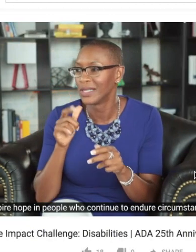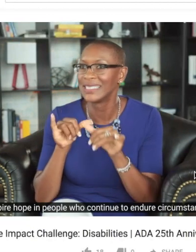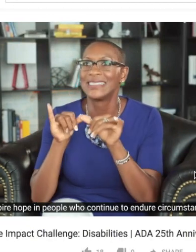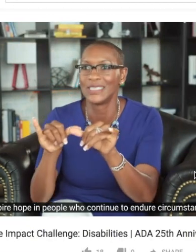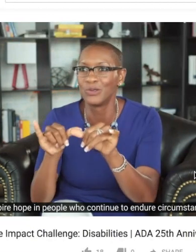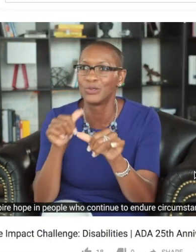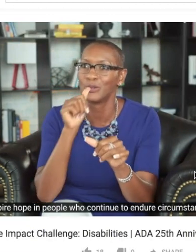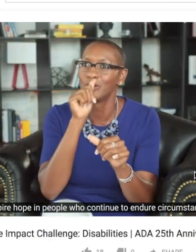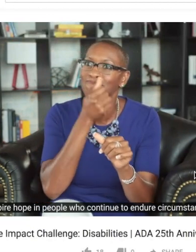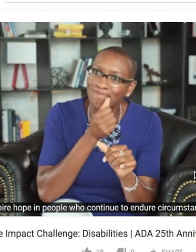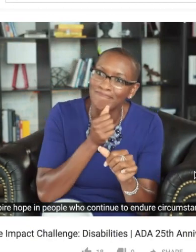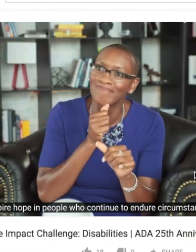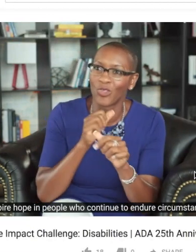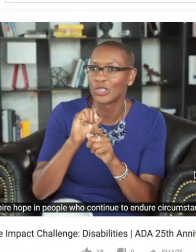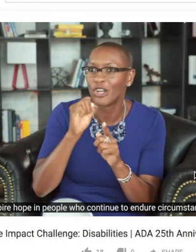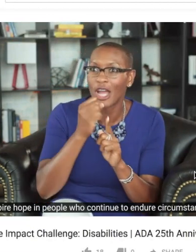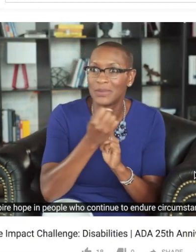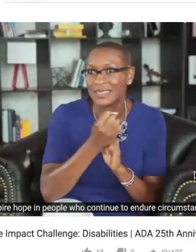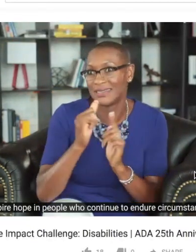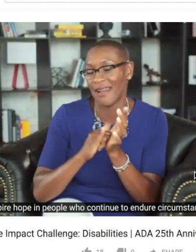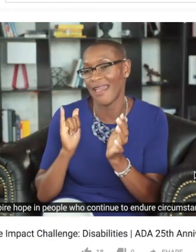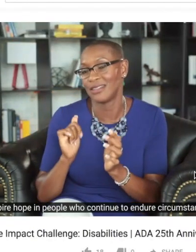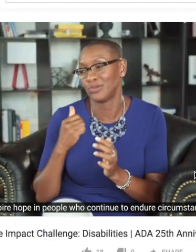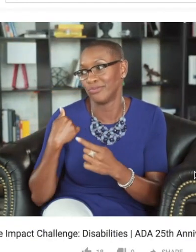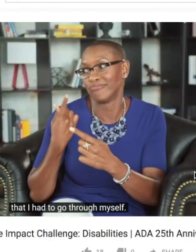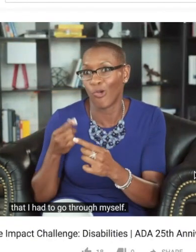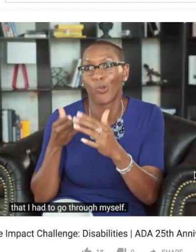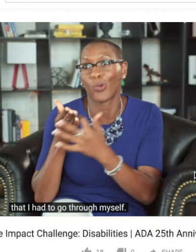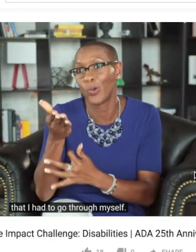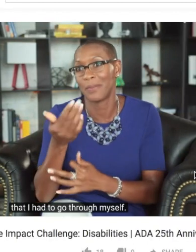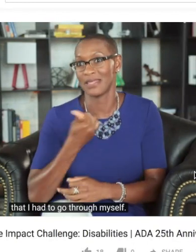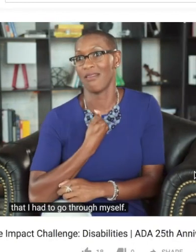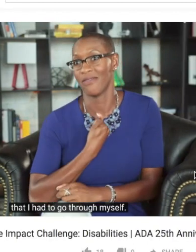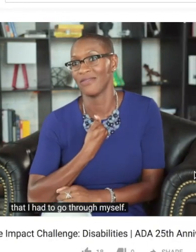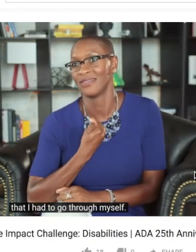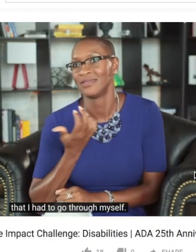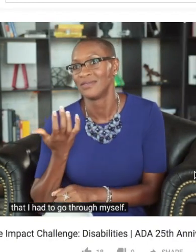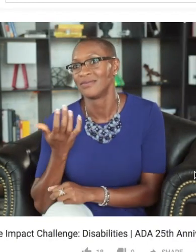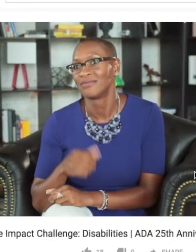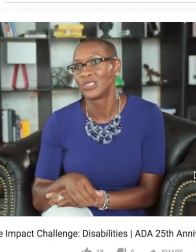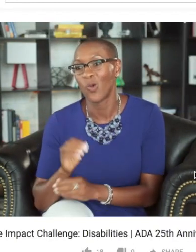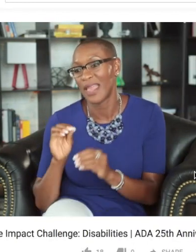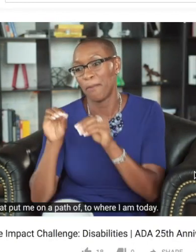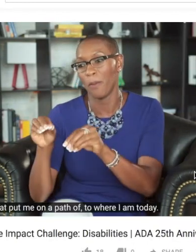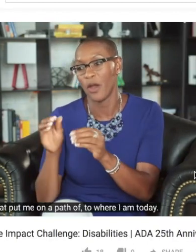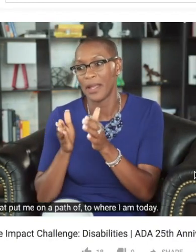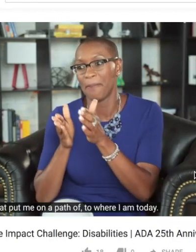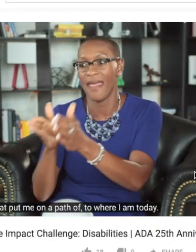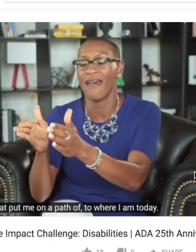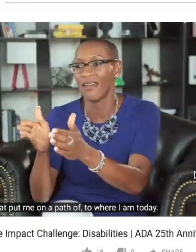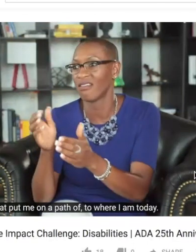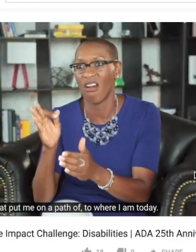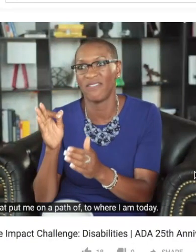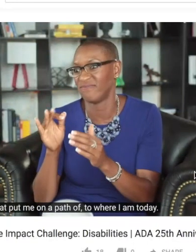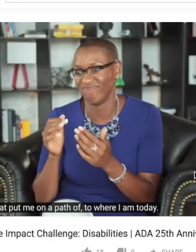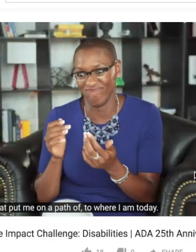who continue to endure circumstances that I had to go through myself. So that